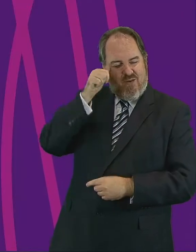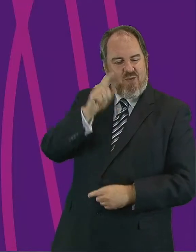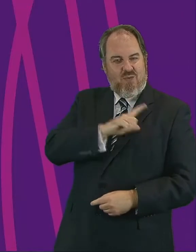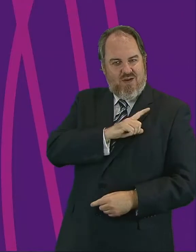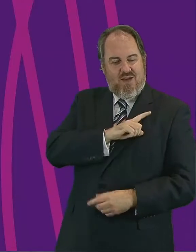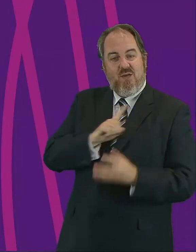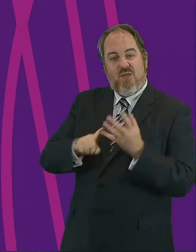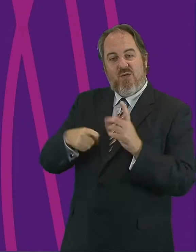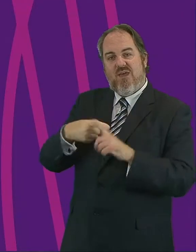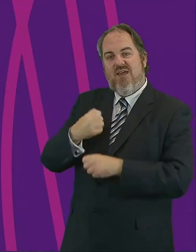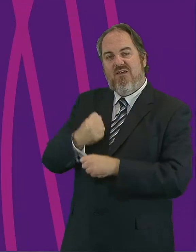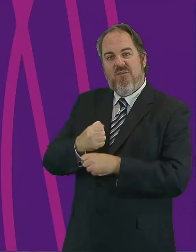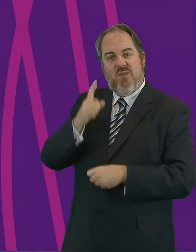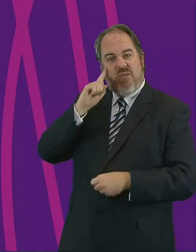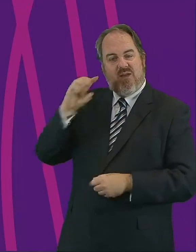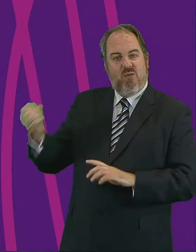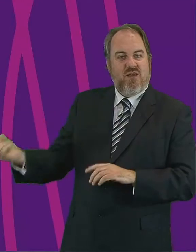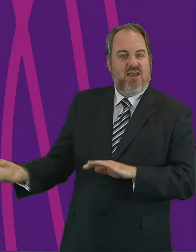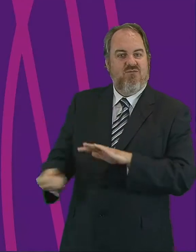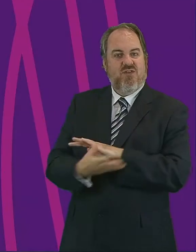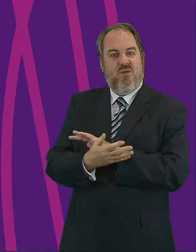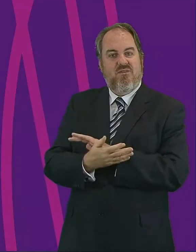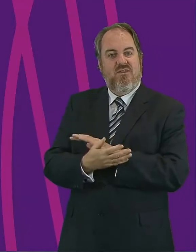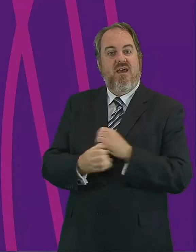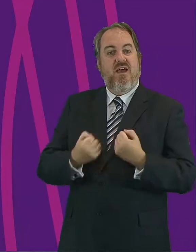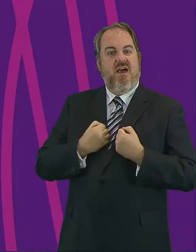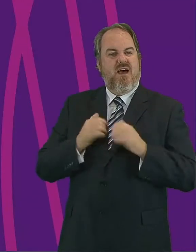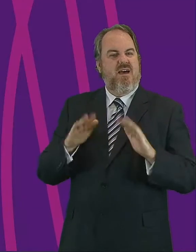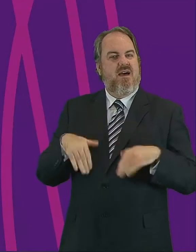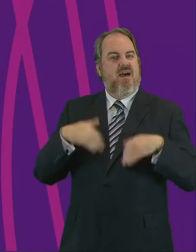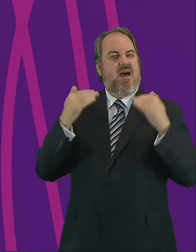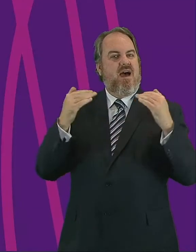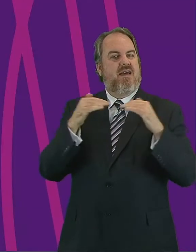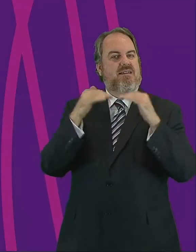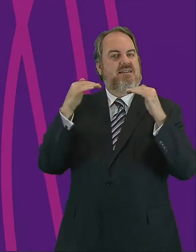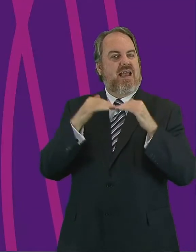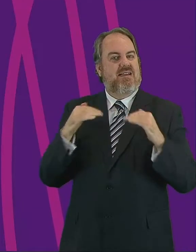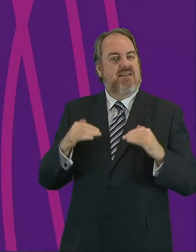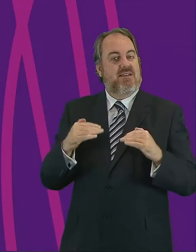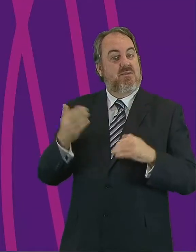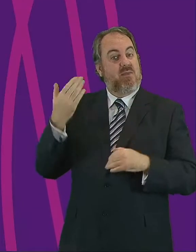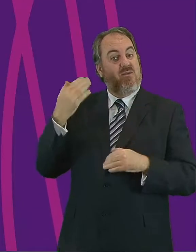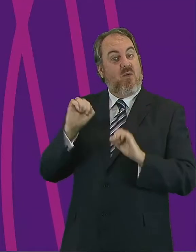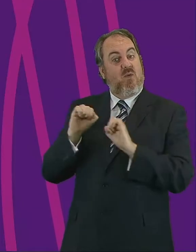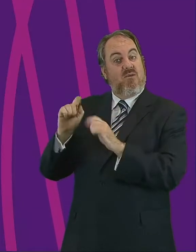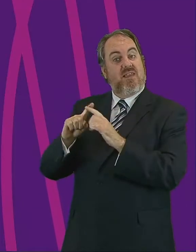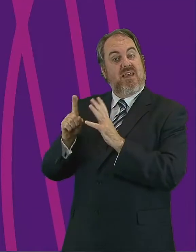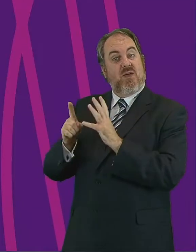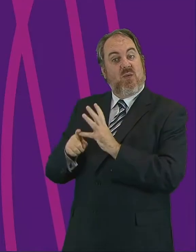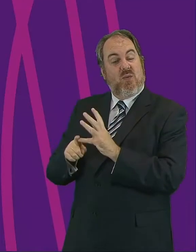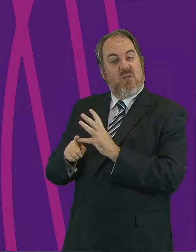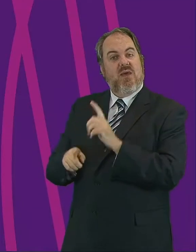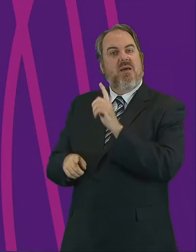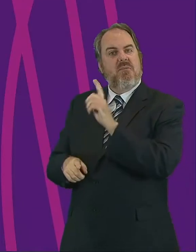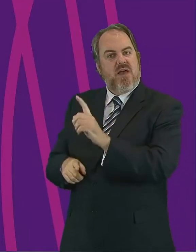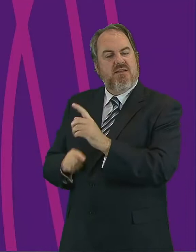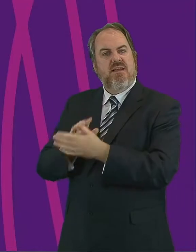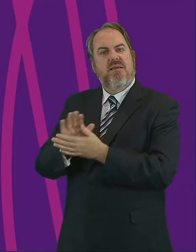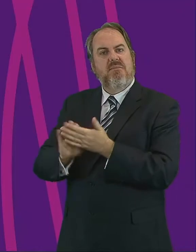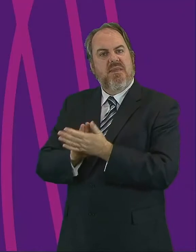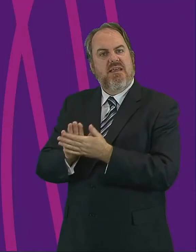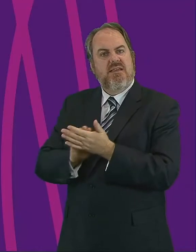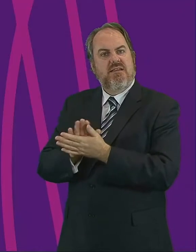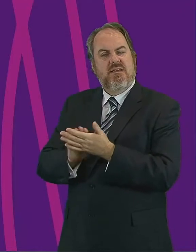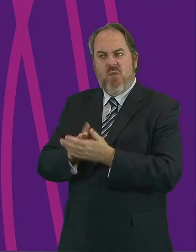to ditch the high regulatory standards we have enjoyed as a member of the EU and wants to do so without seeking consent from the people of